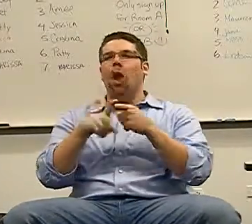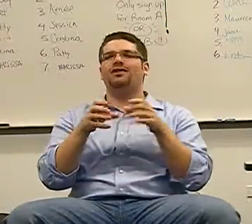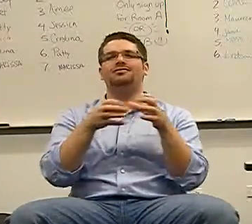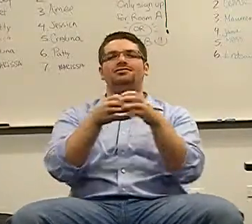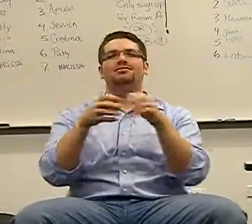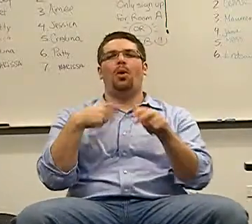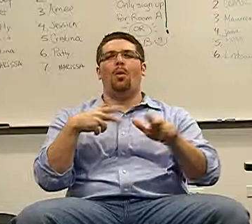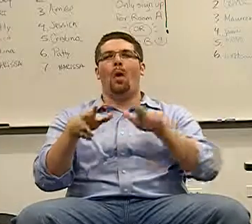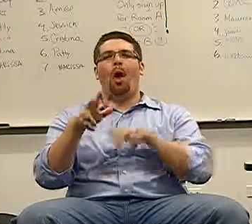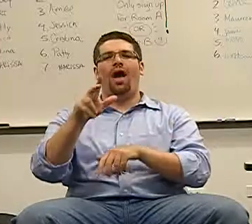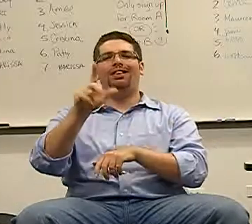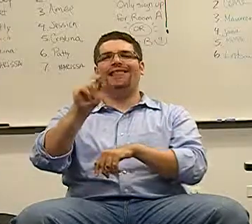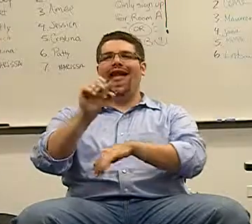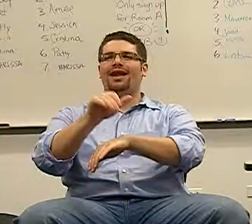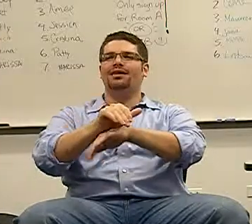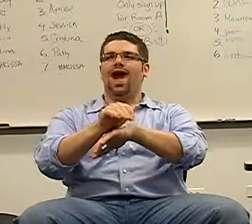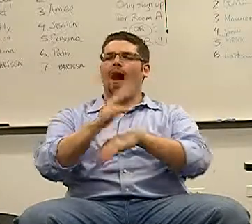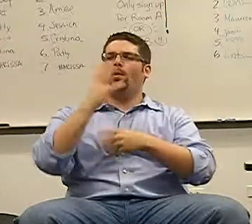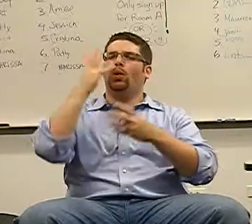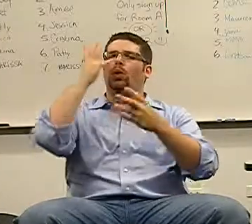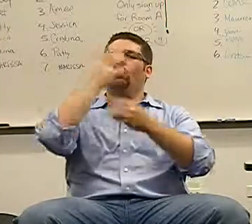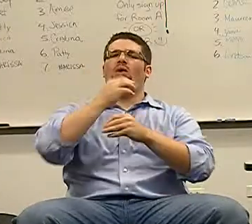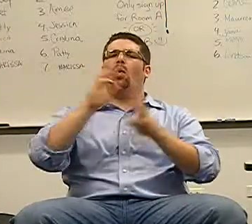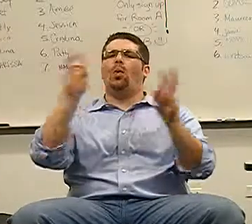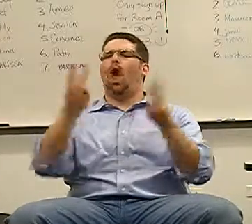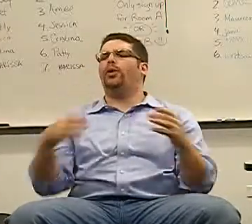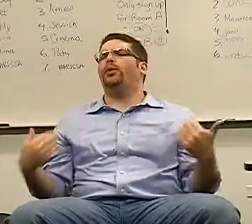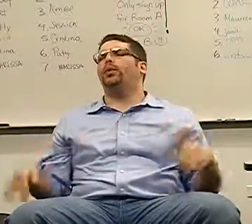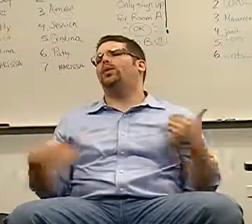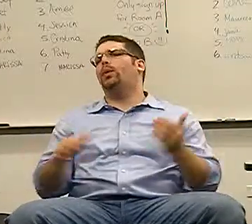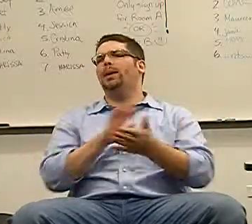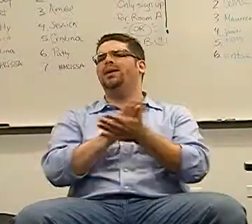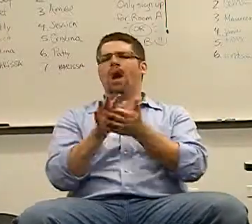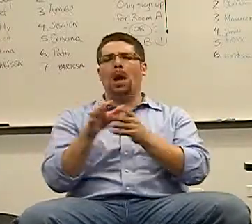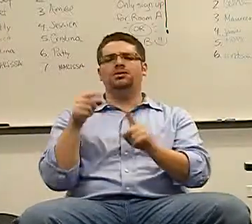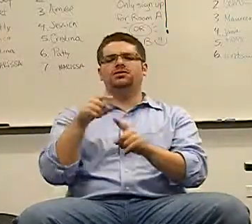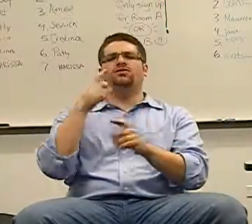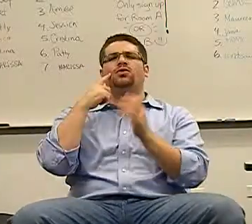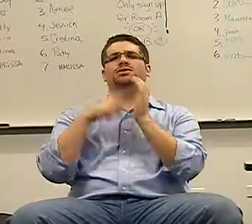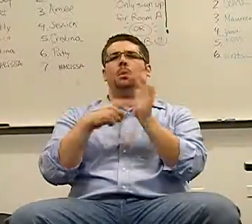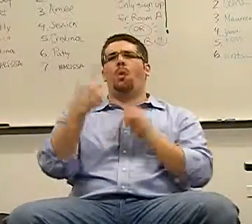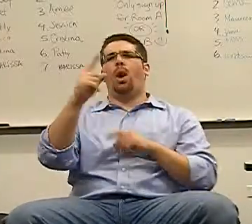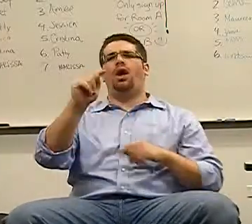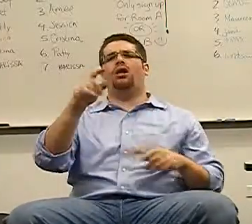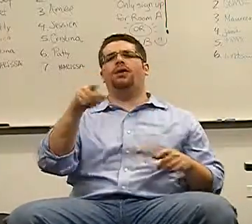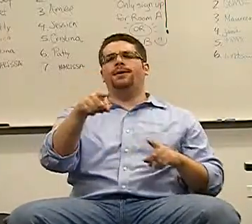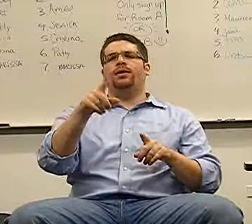So I did really enjoy that group outing with my friends. It was beautiful. The weather was wonderful. It was so nice.